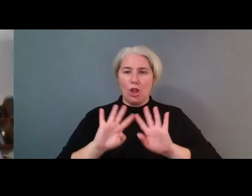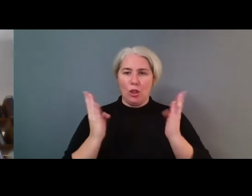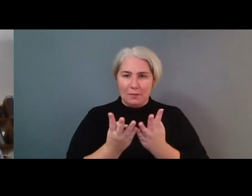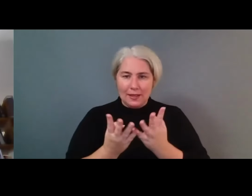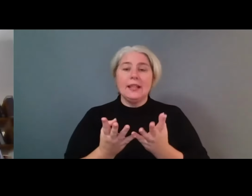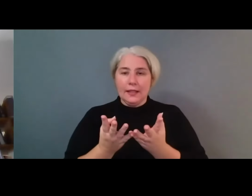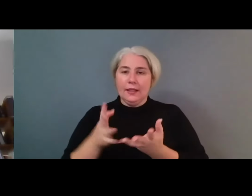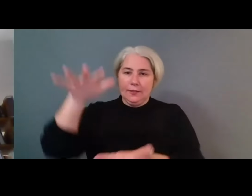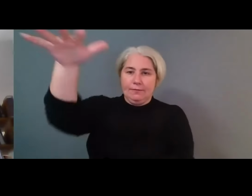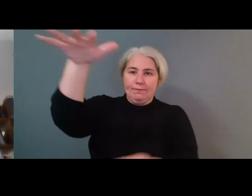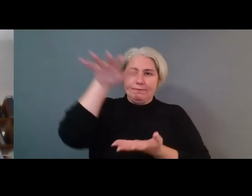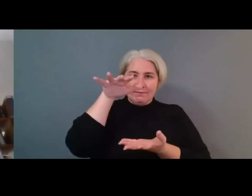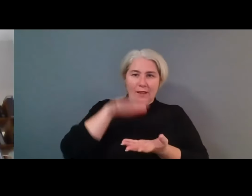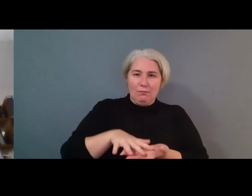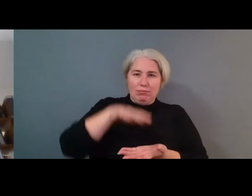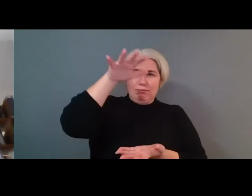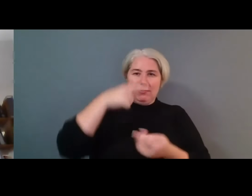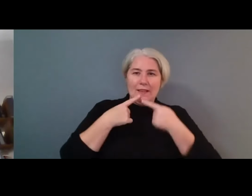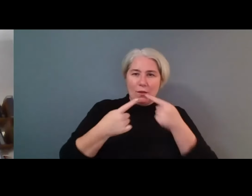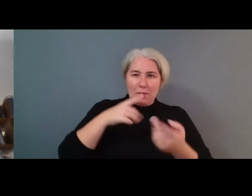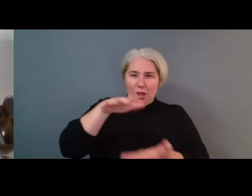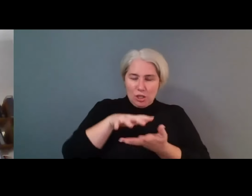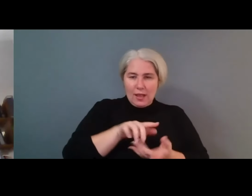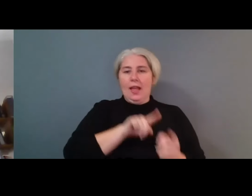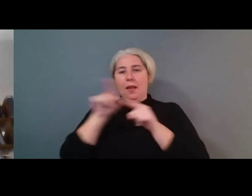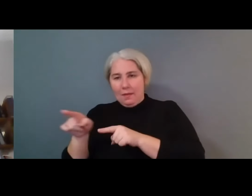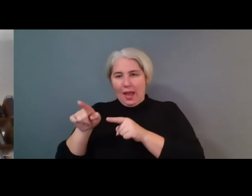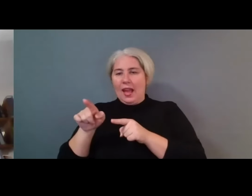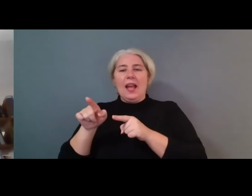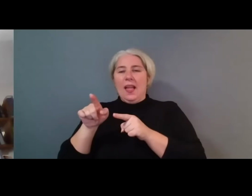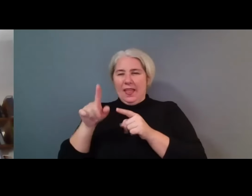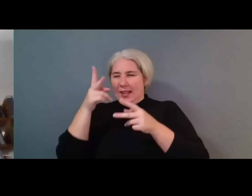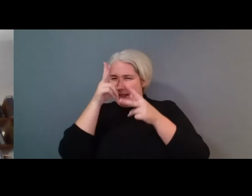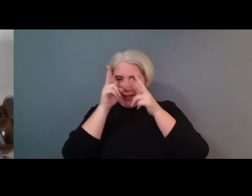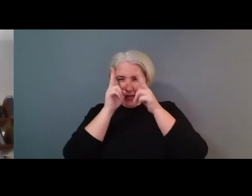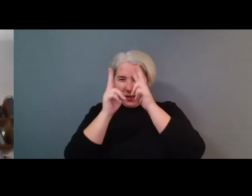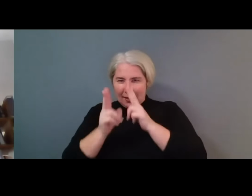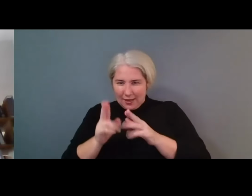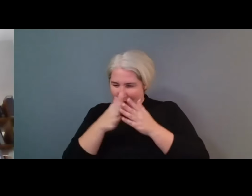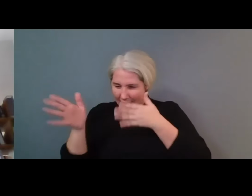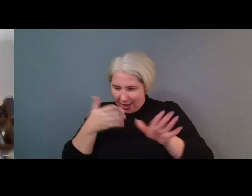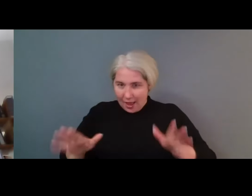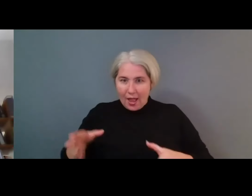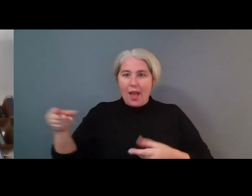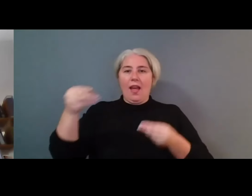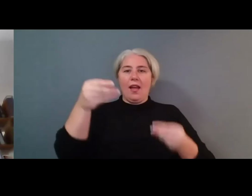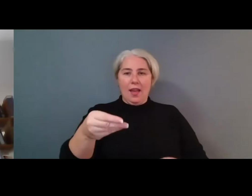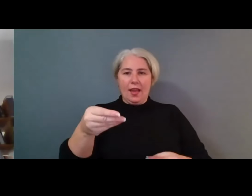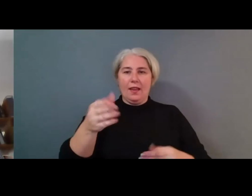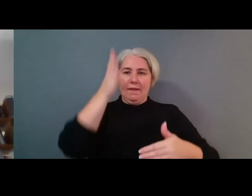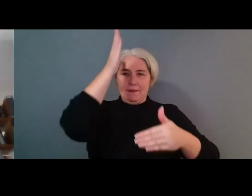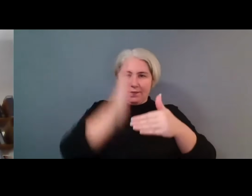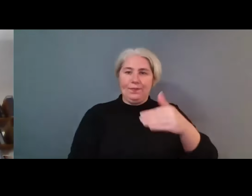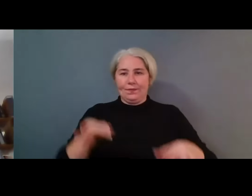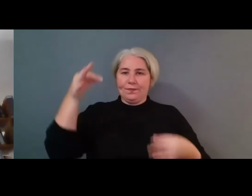go back to its draft and then make the final general comment. And I think